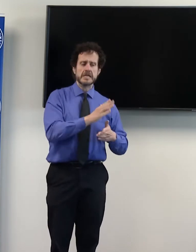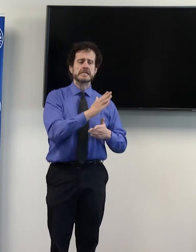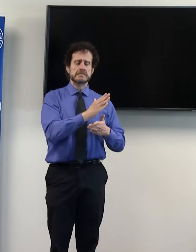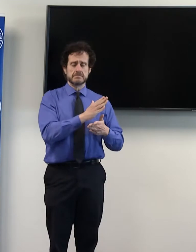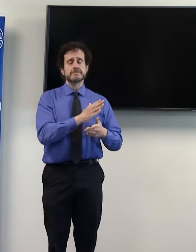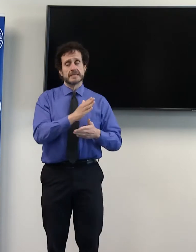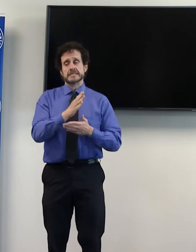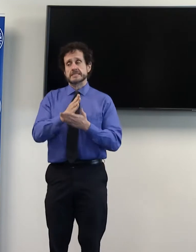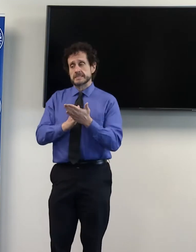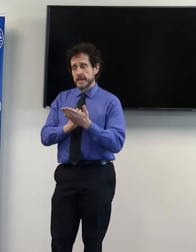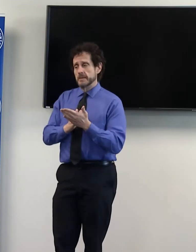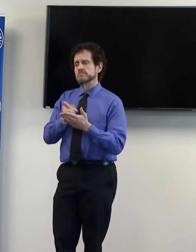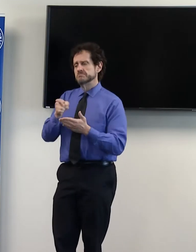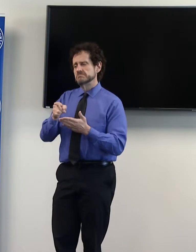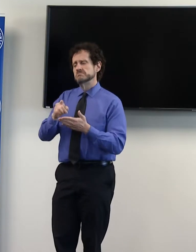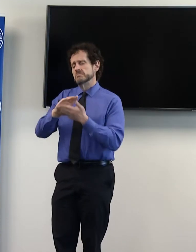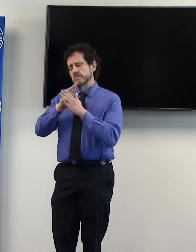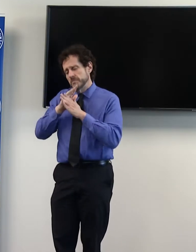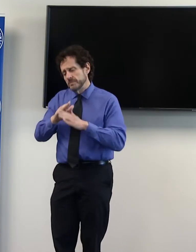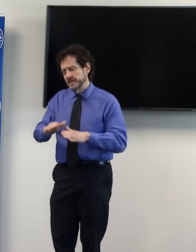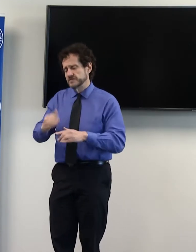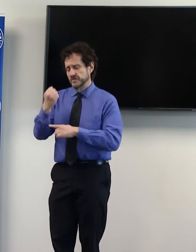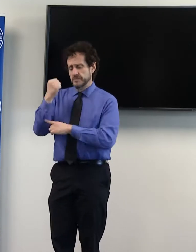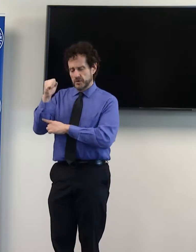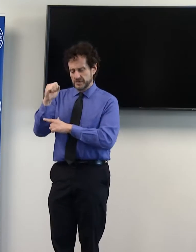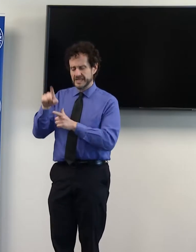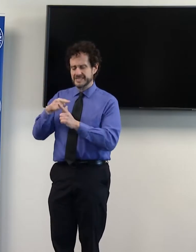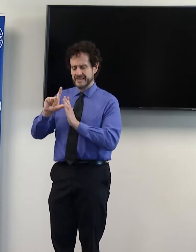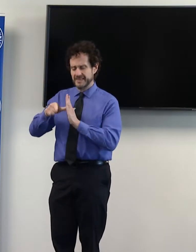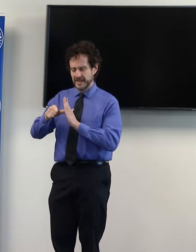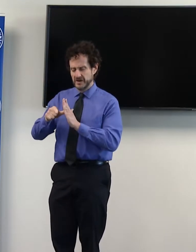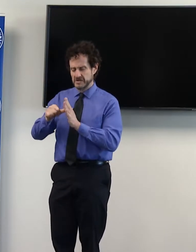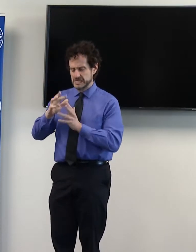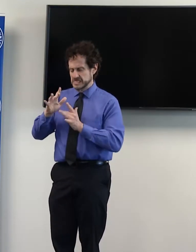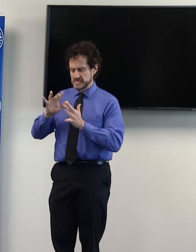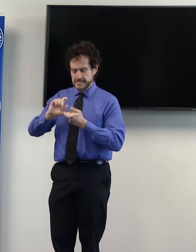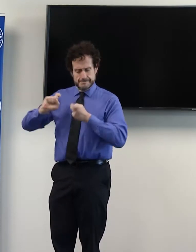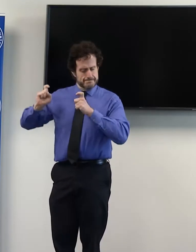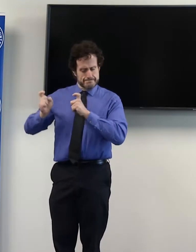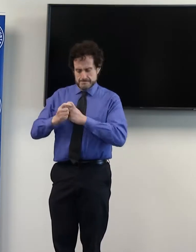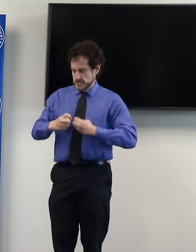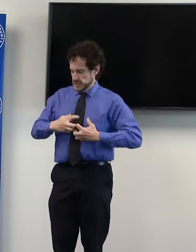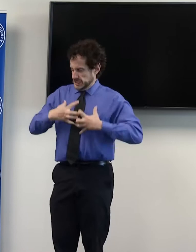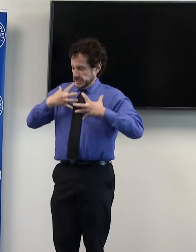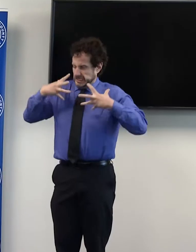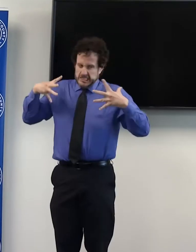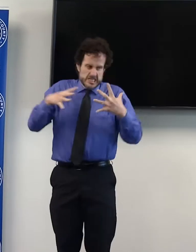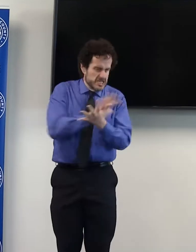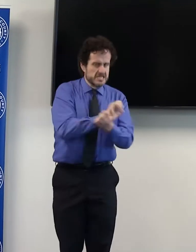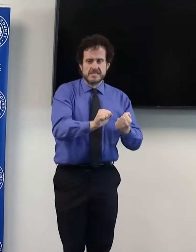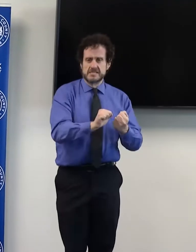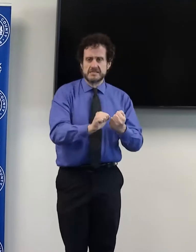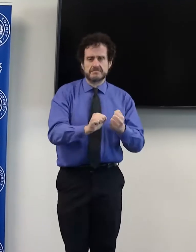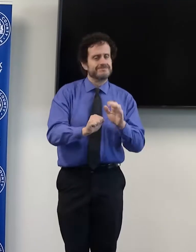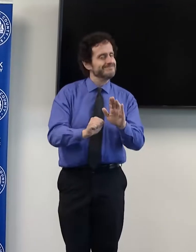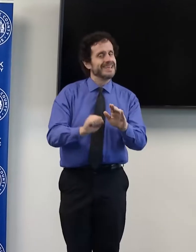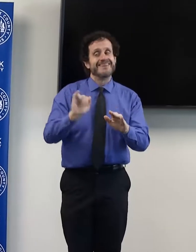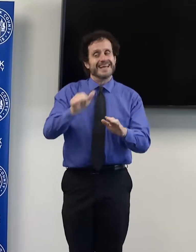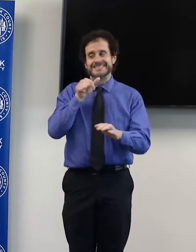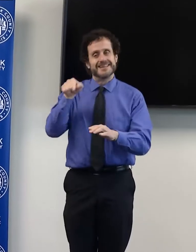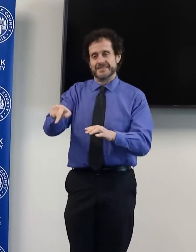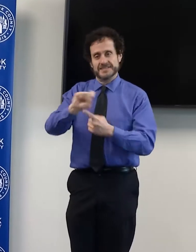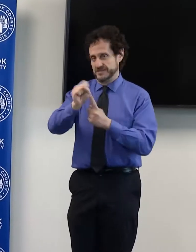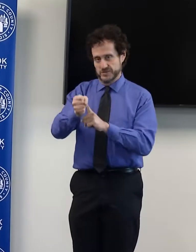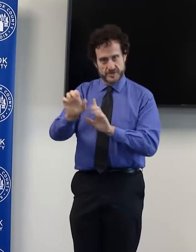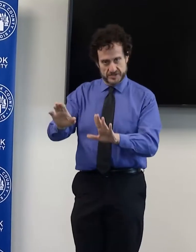peacefully protesting and then there's something that changes it and it flips into something more violent, that is not what we're seeing. What we're seeing